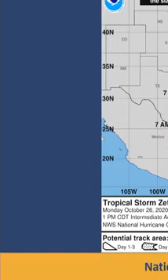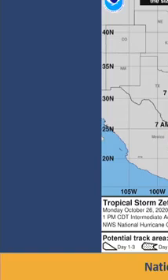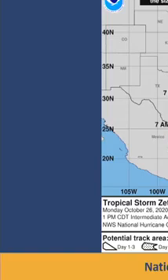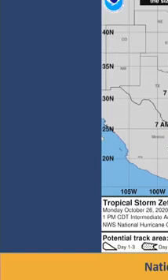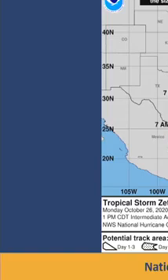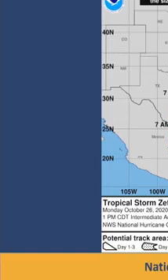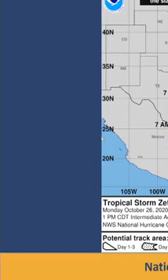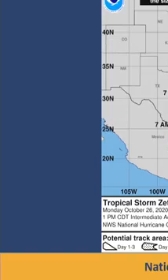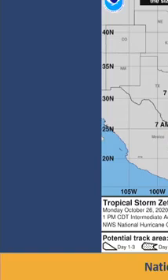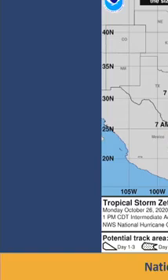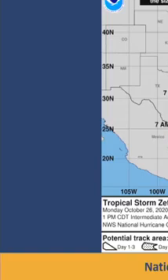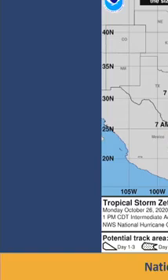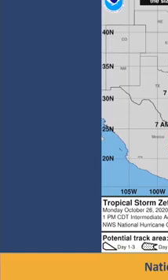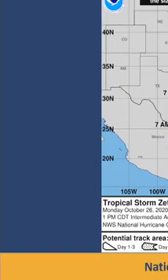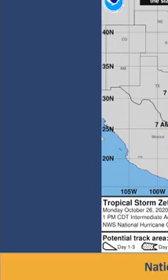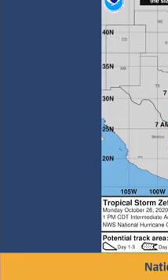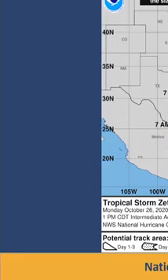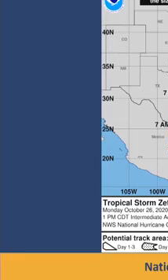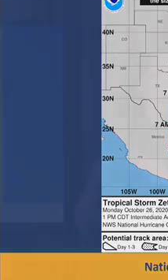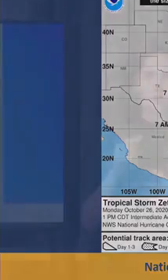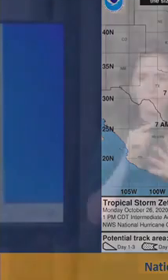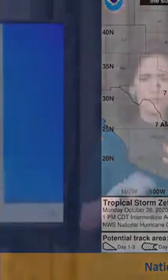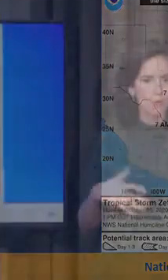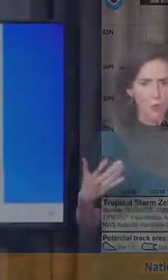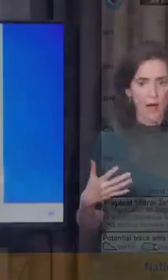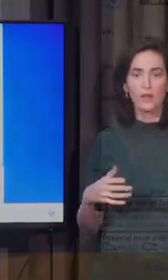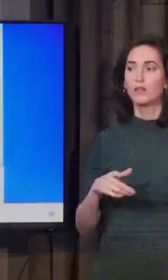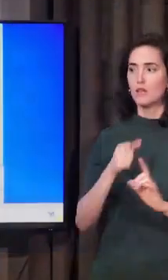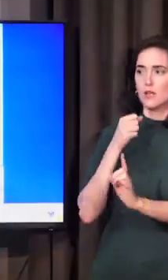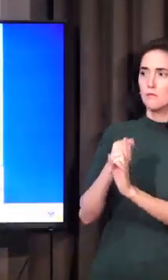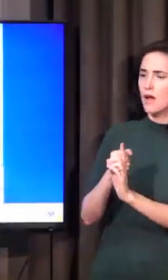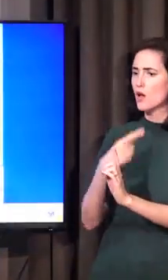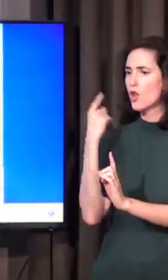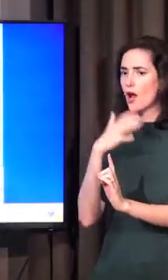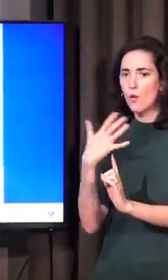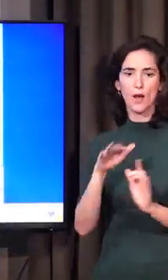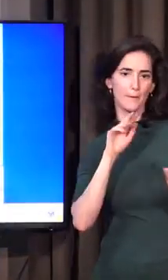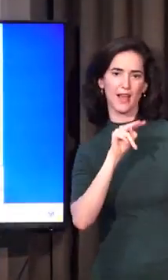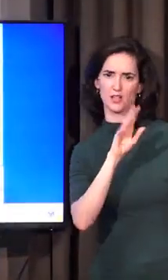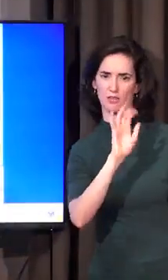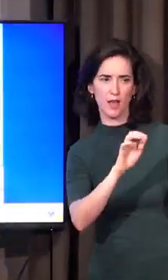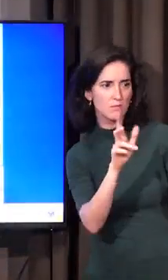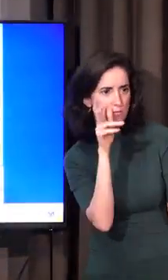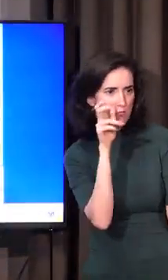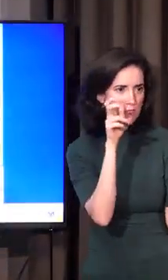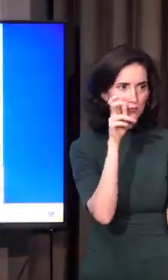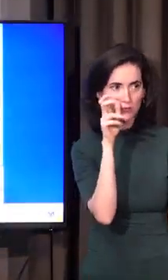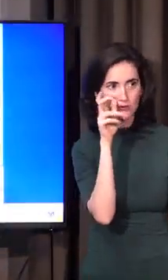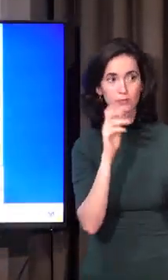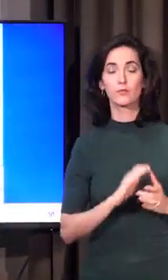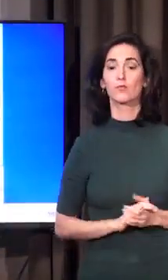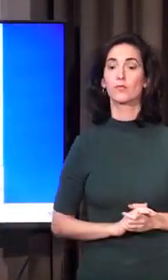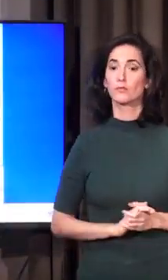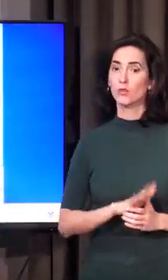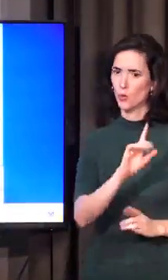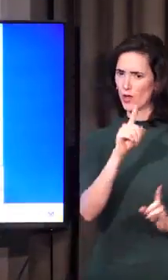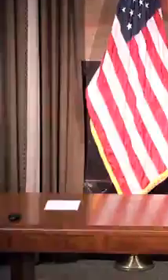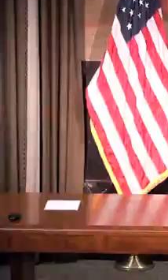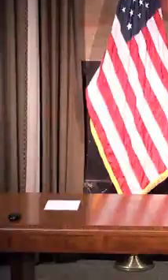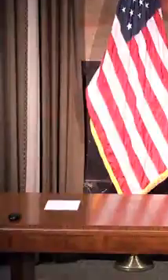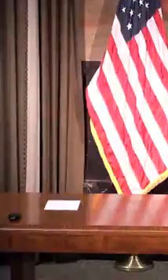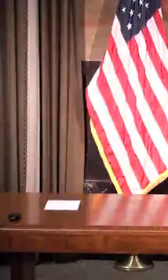impacts will be that we can expect. One thing we are fairly certain of right now, and